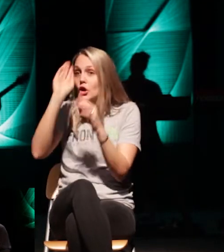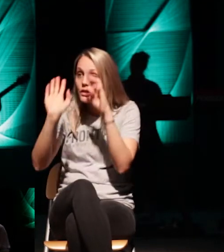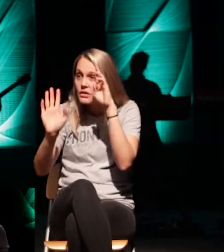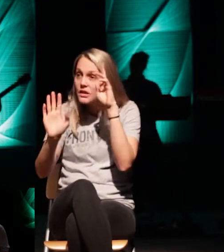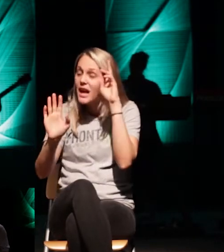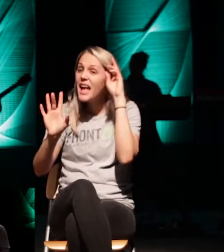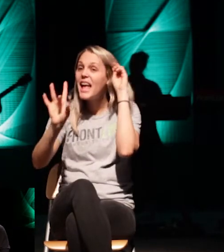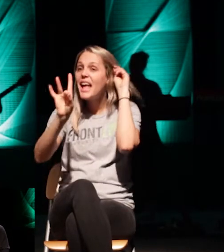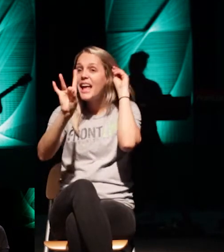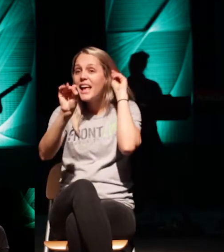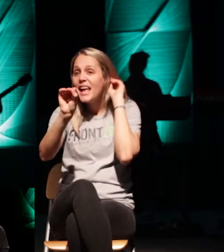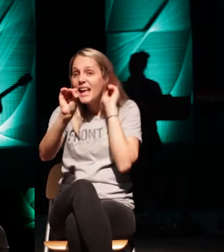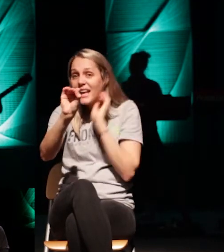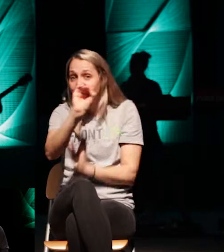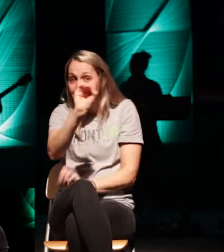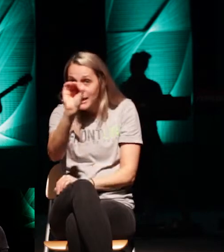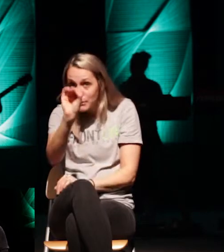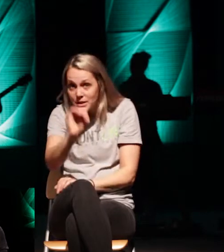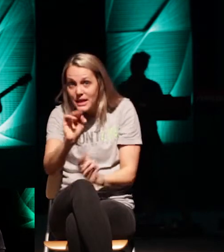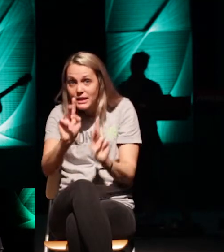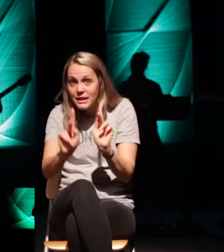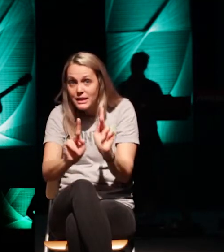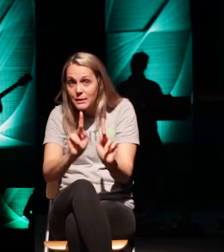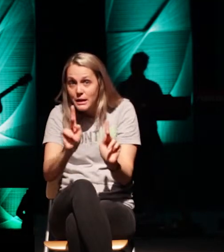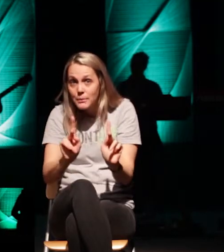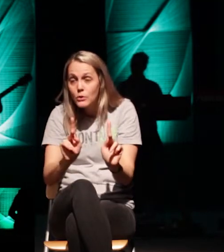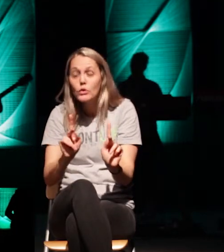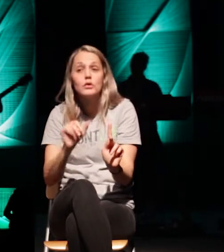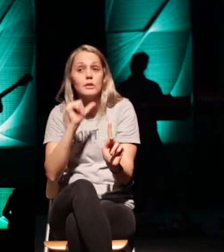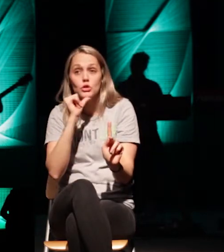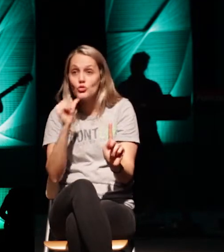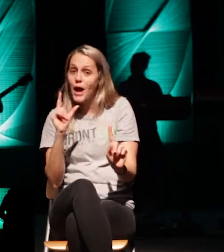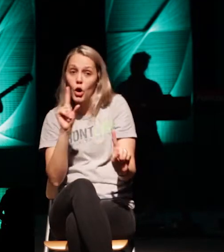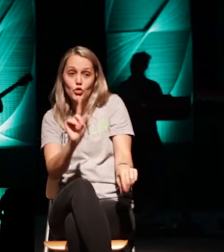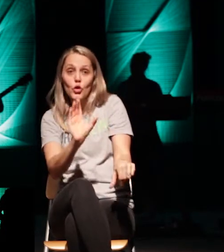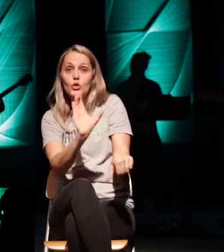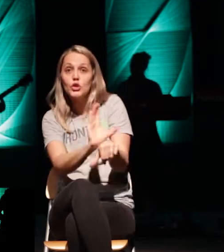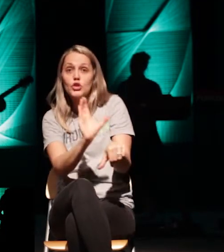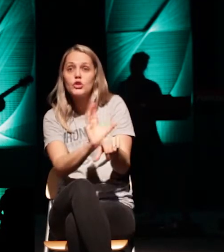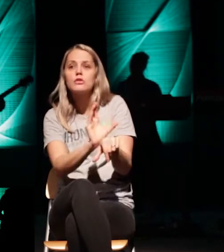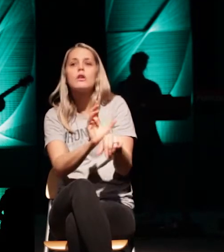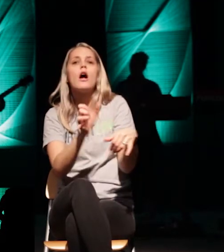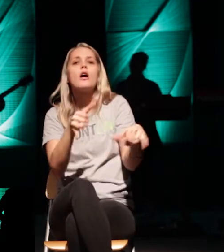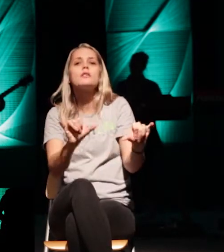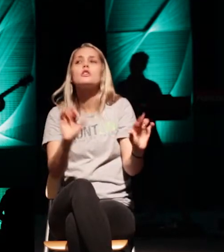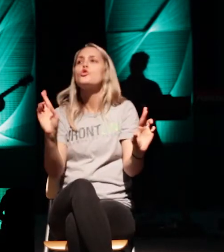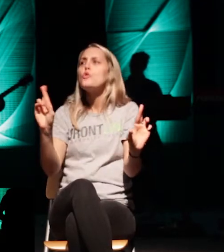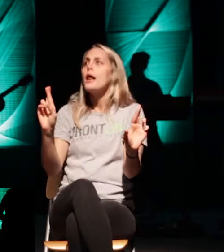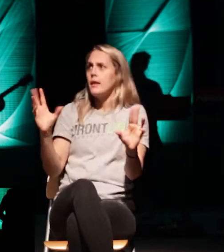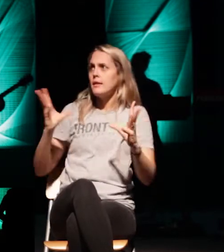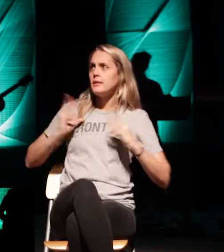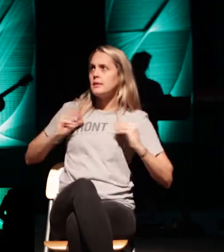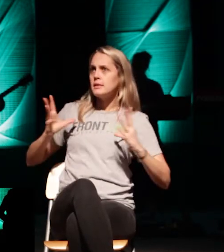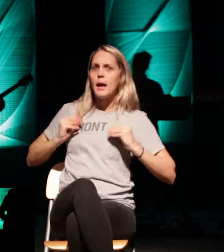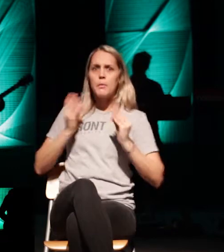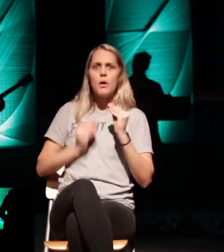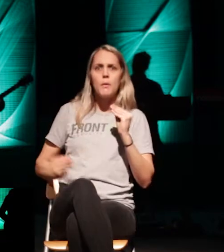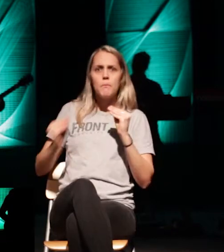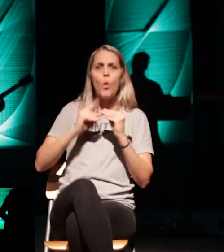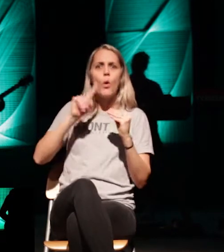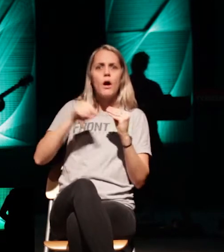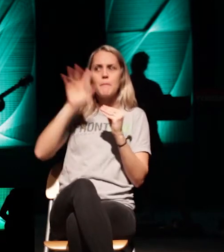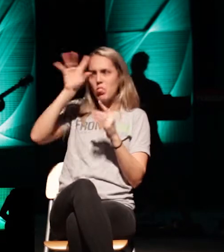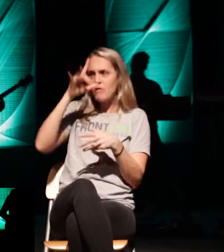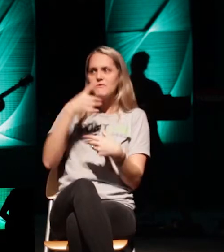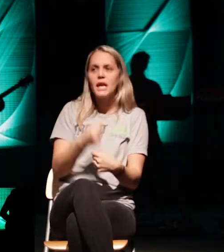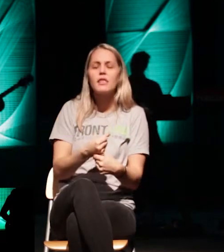That 80% of people who aren't churched are ready for more conversations about their faith. 80% of unchurched people